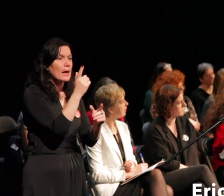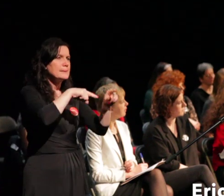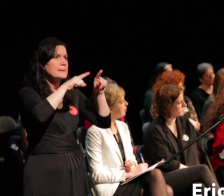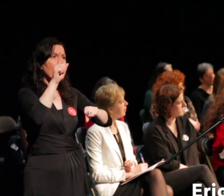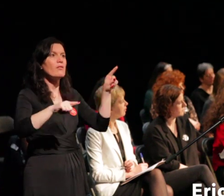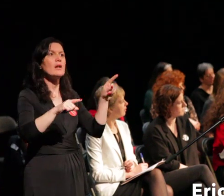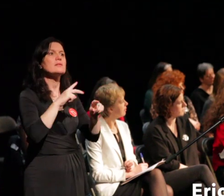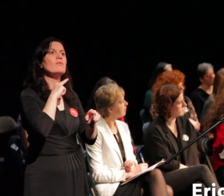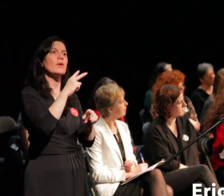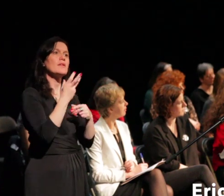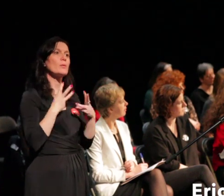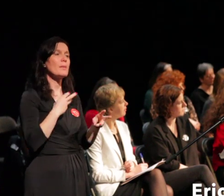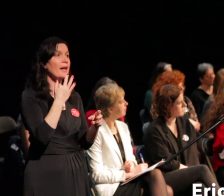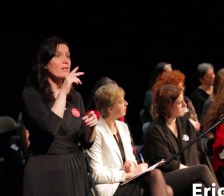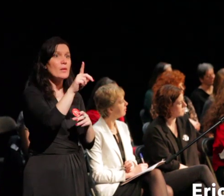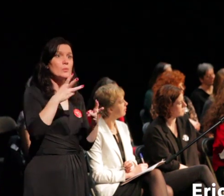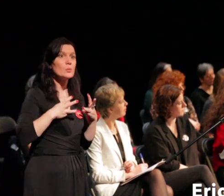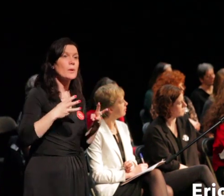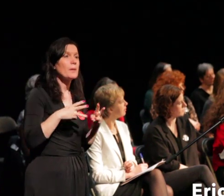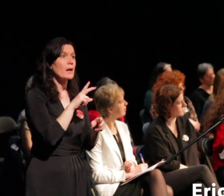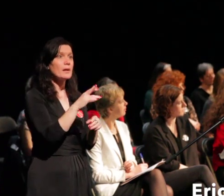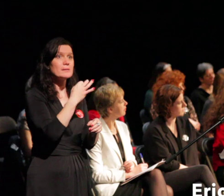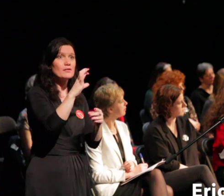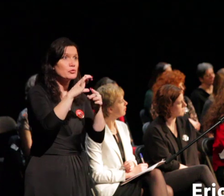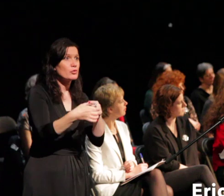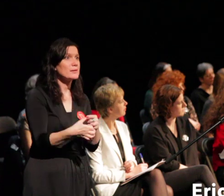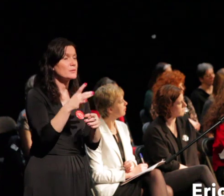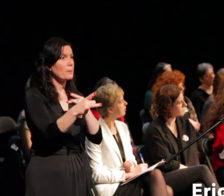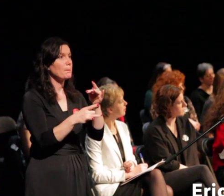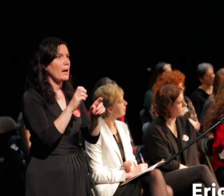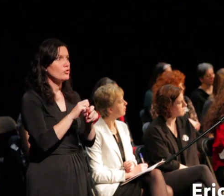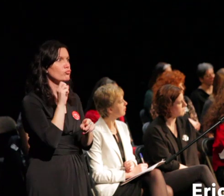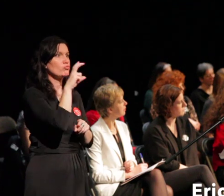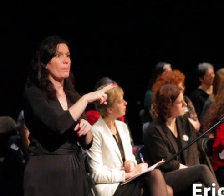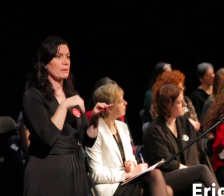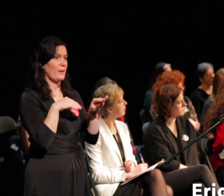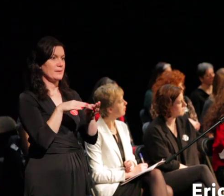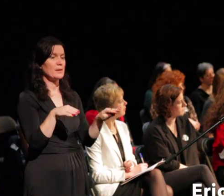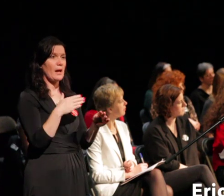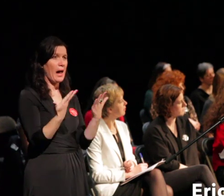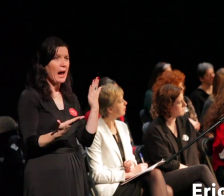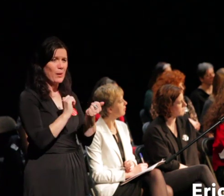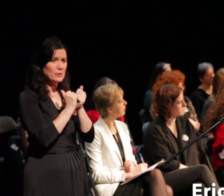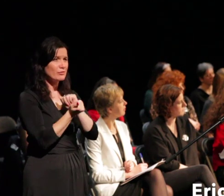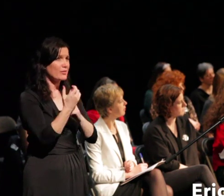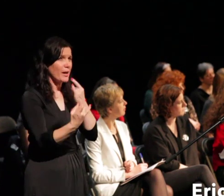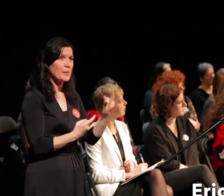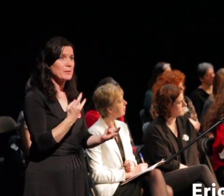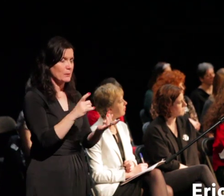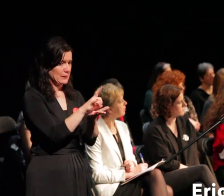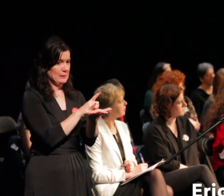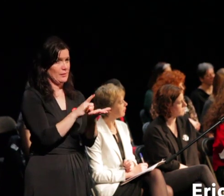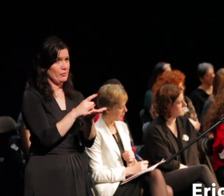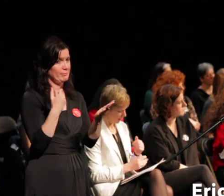range of voices. And if these female writers aren't given the opportunity to make the leap, how will things ever change?